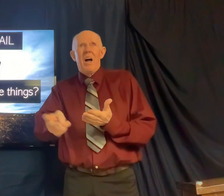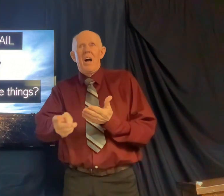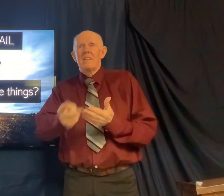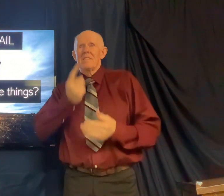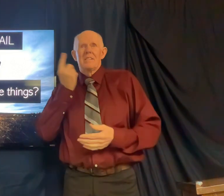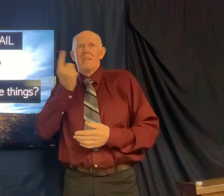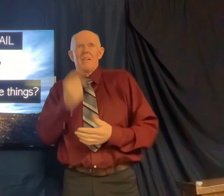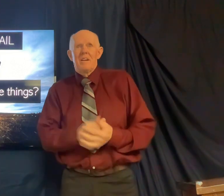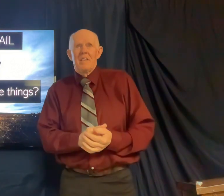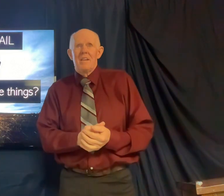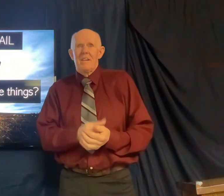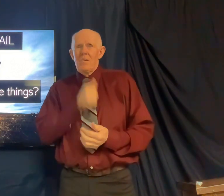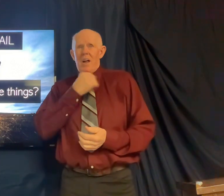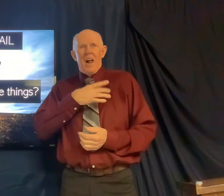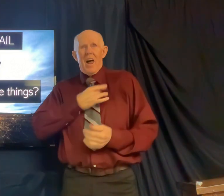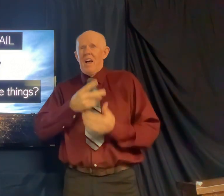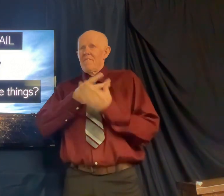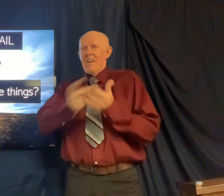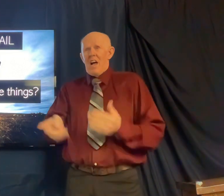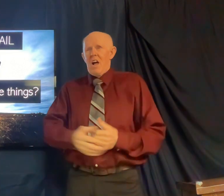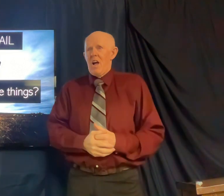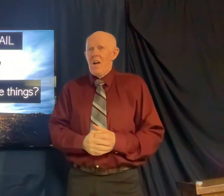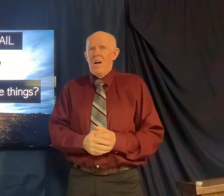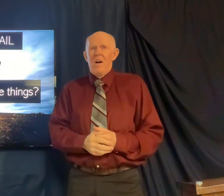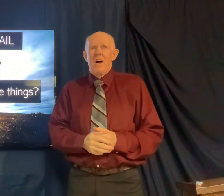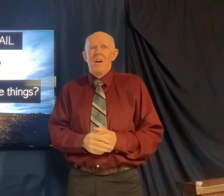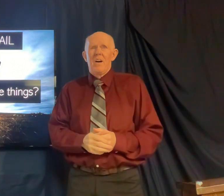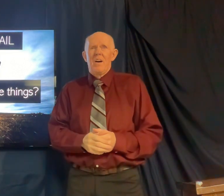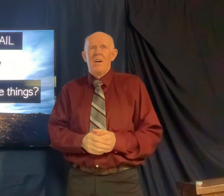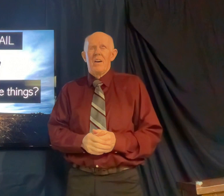to fail in some things. We don't like to fail.